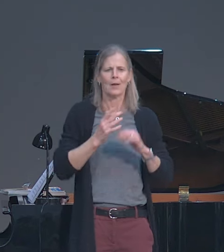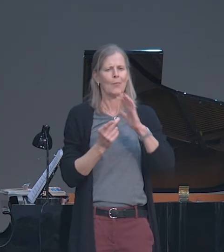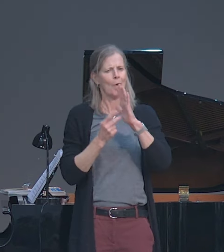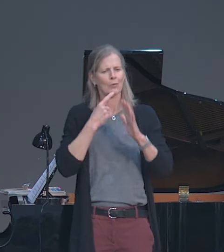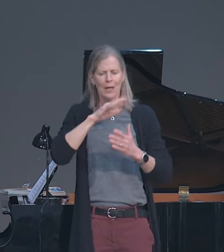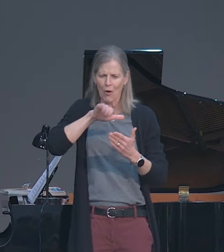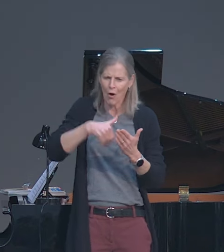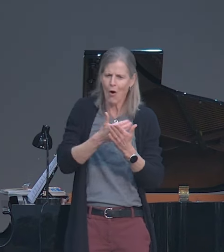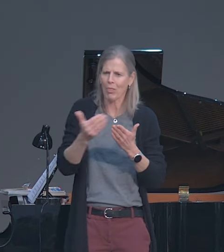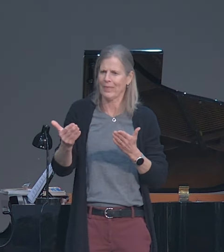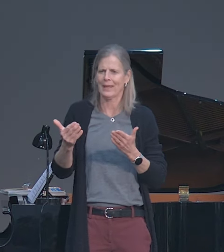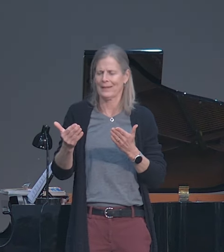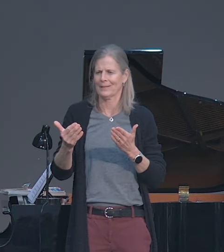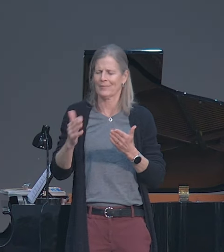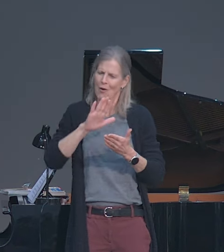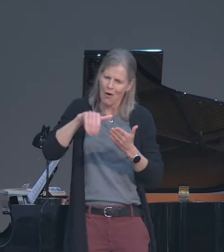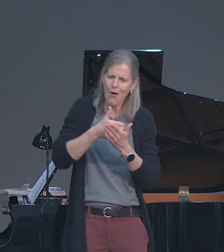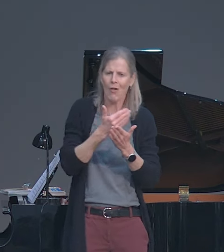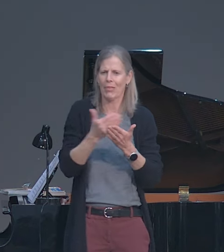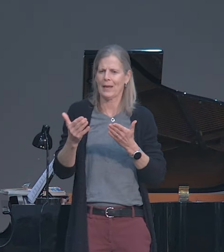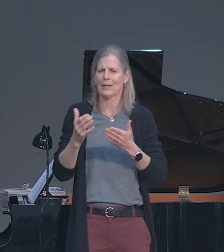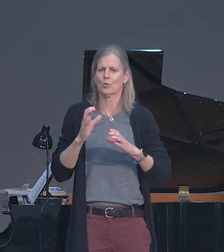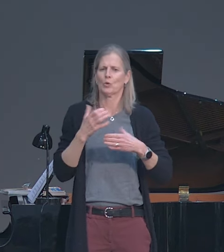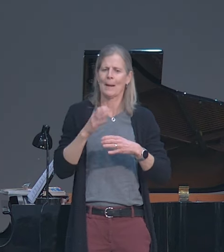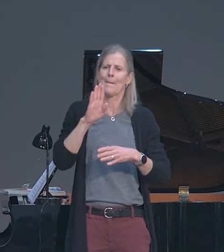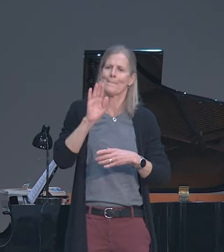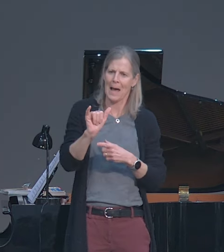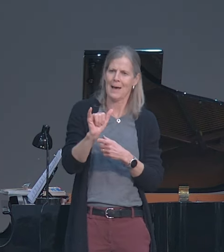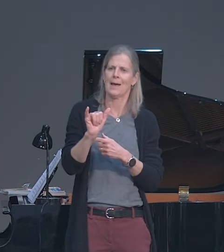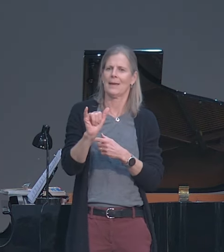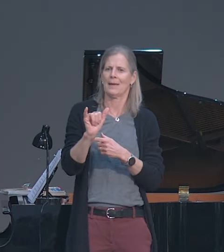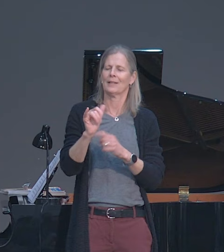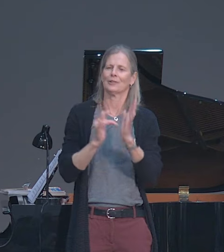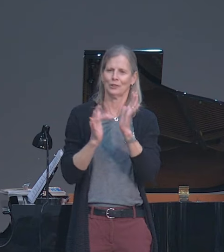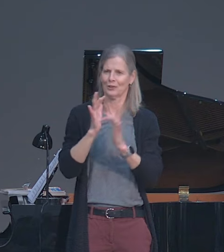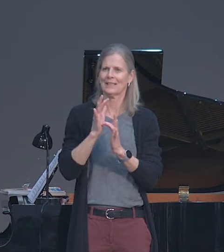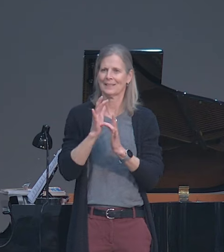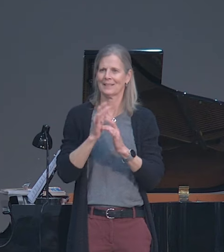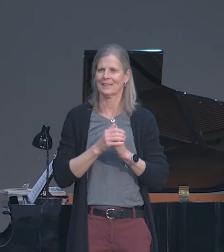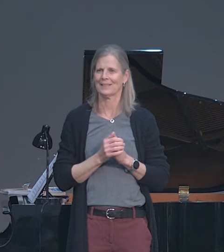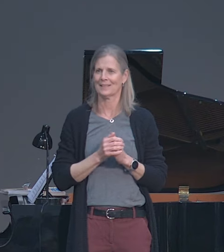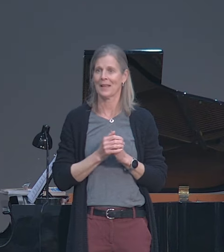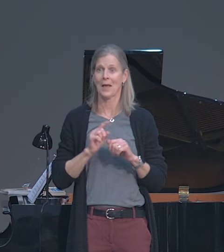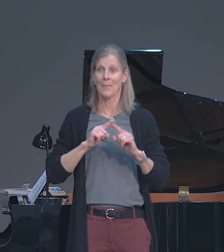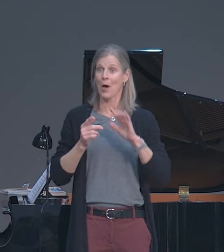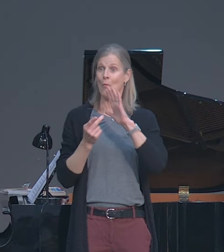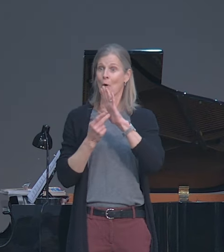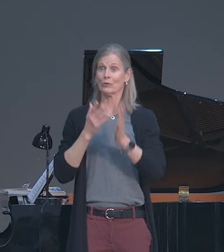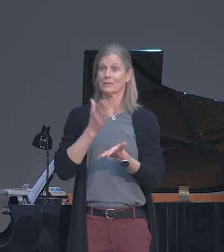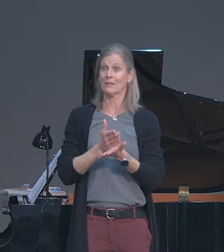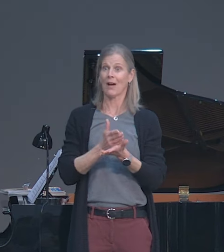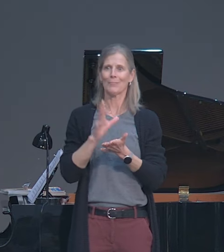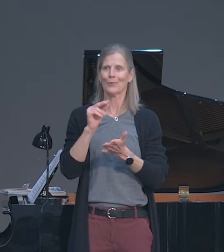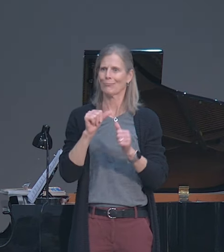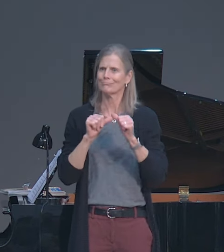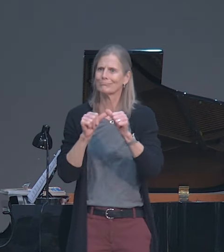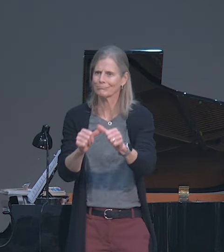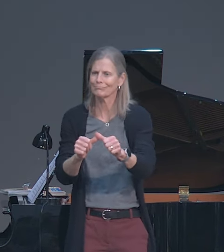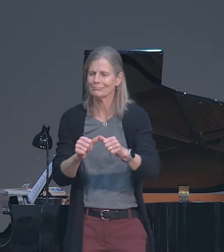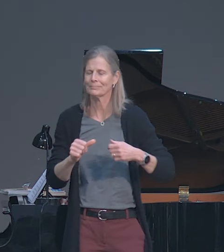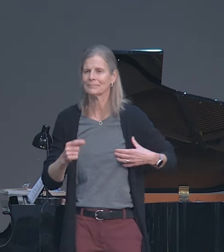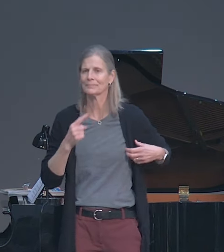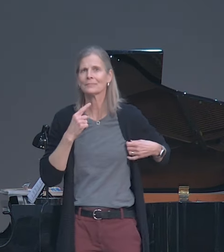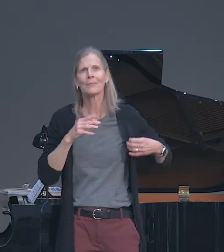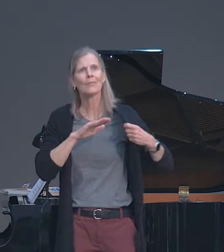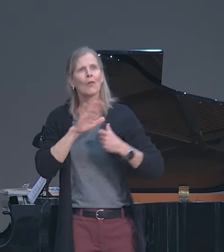all things were made or created by Jesus. But notice he doesn't stop there. Second, Paul says all